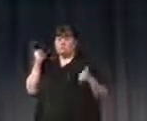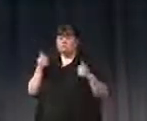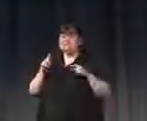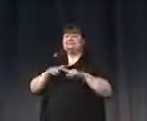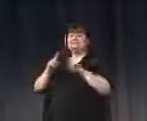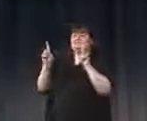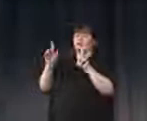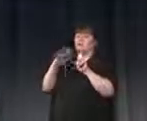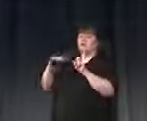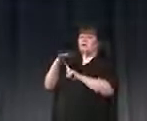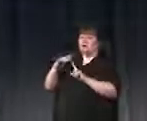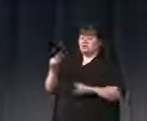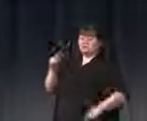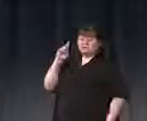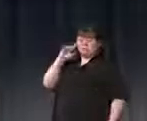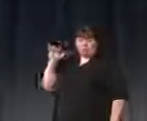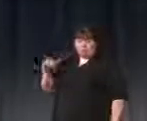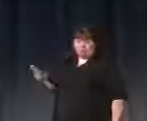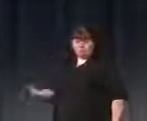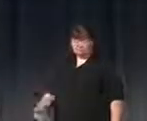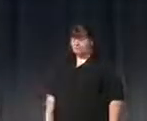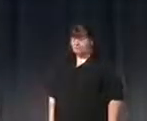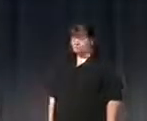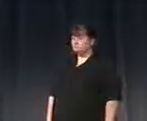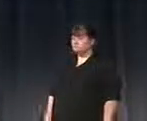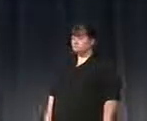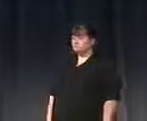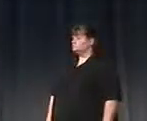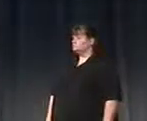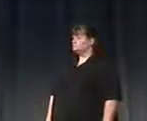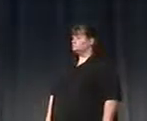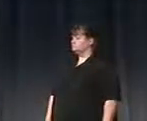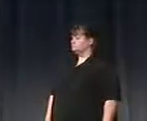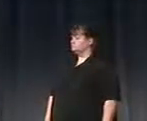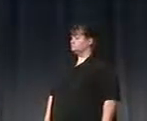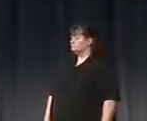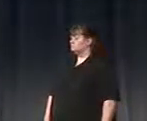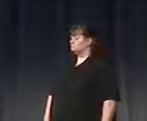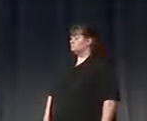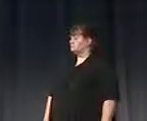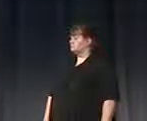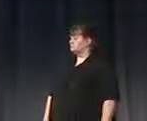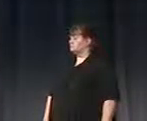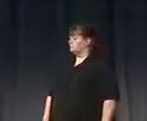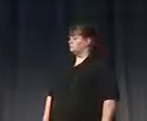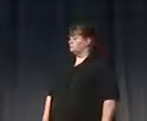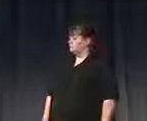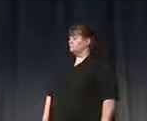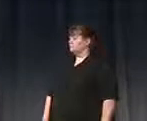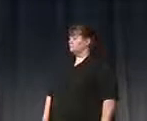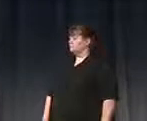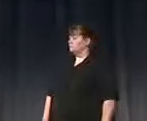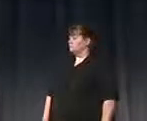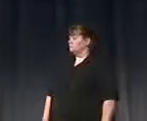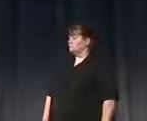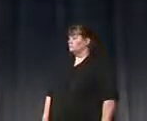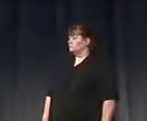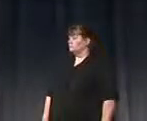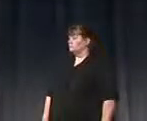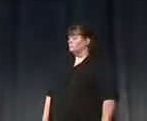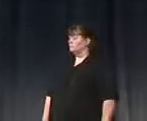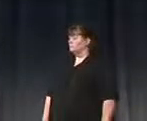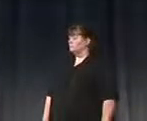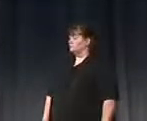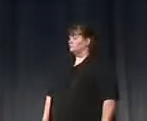in a different environment. So it would go like this. A large piece of engine cowling vanished. Tragedy presumes such a